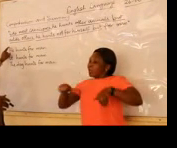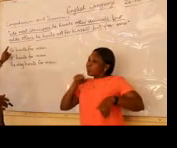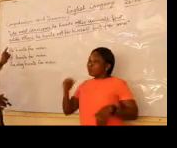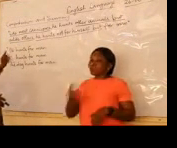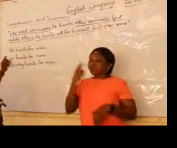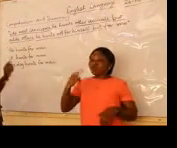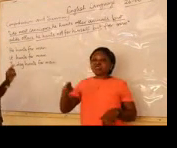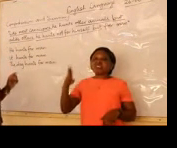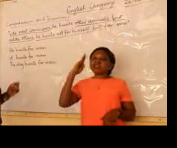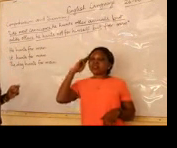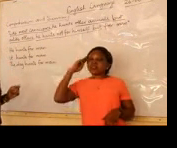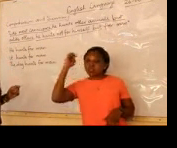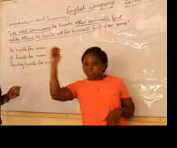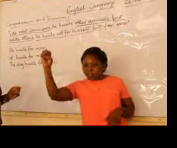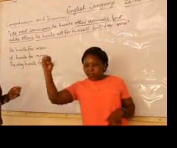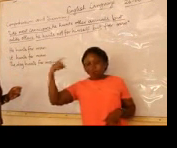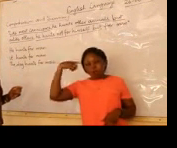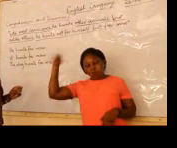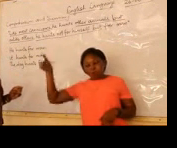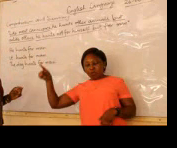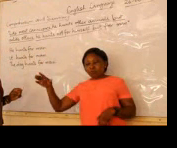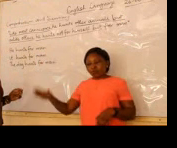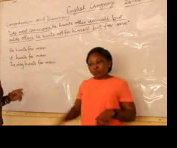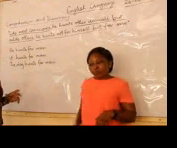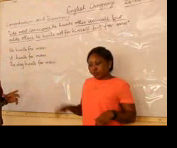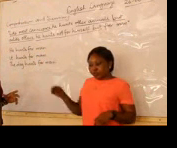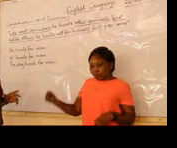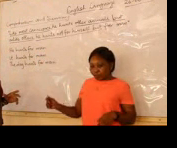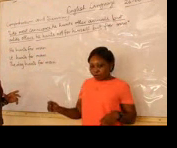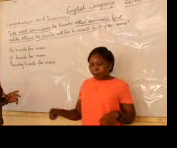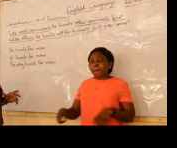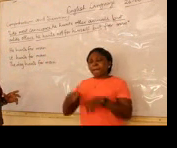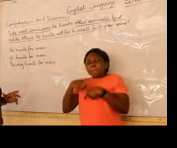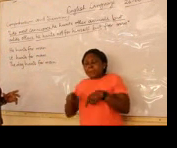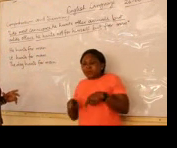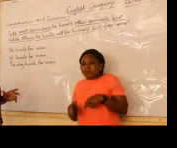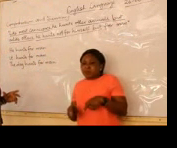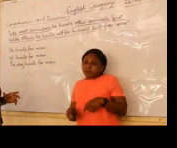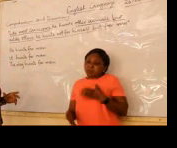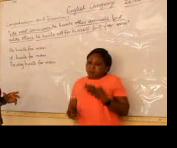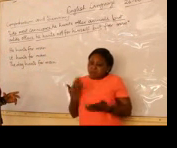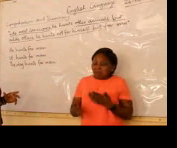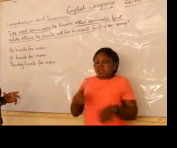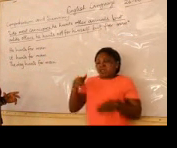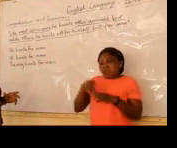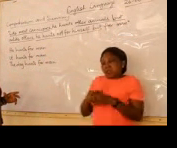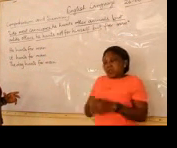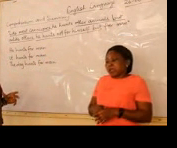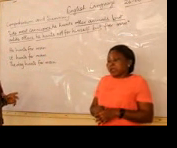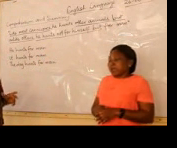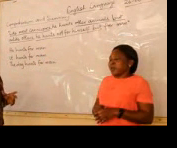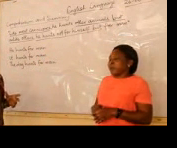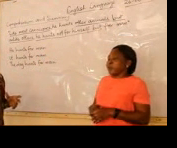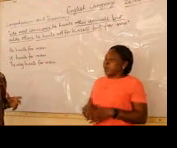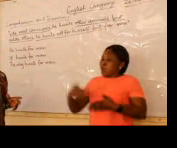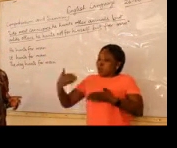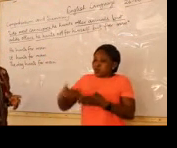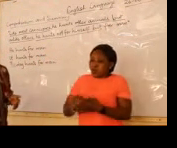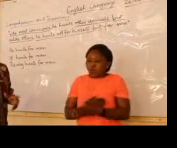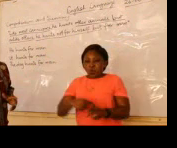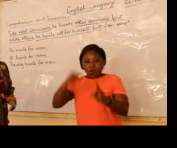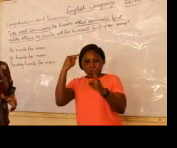dog. But however, in modern times and in speech, if you have